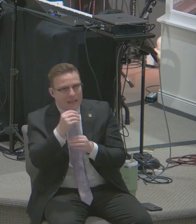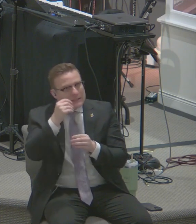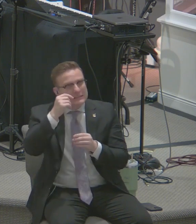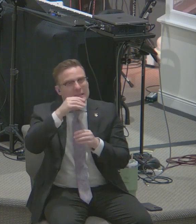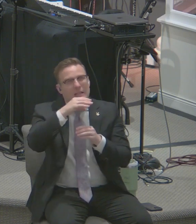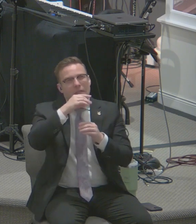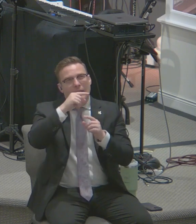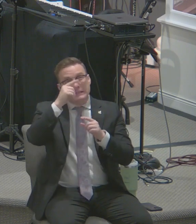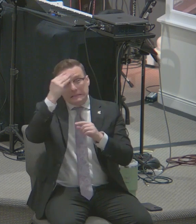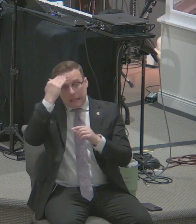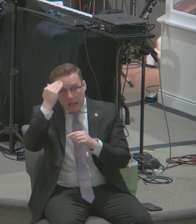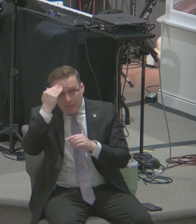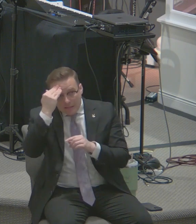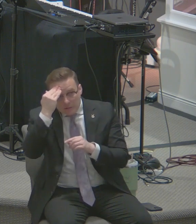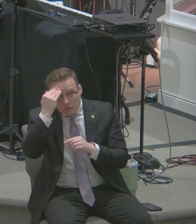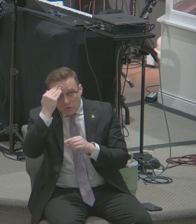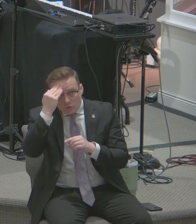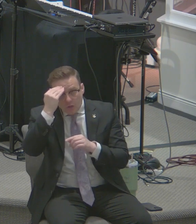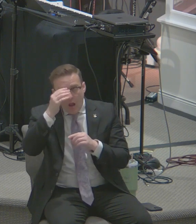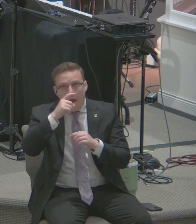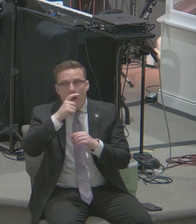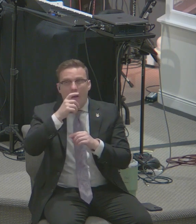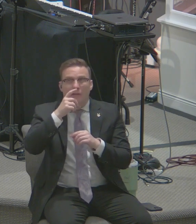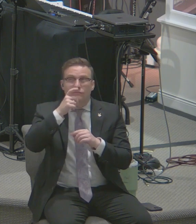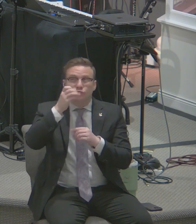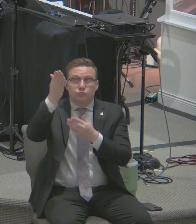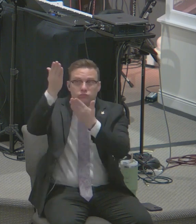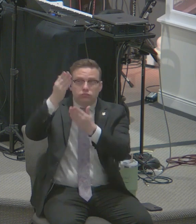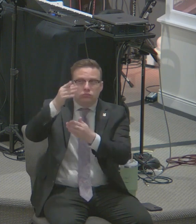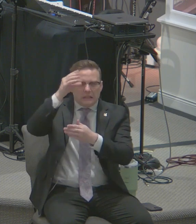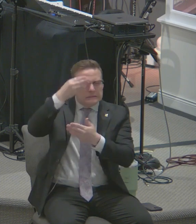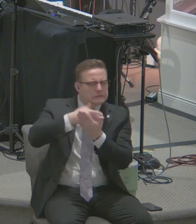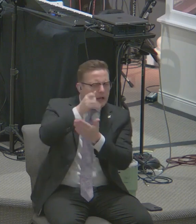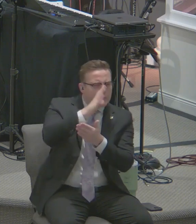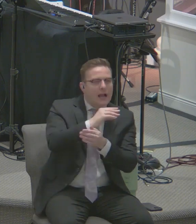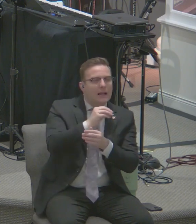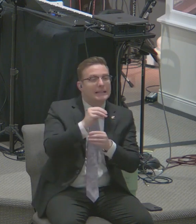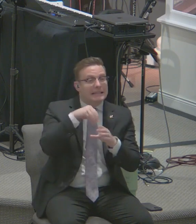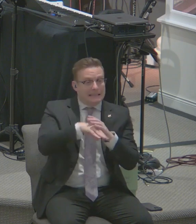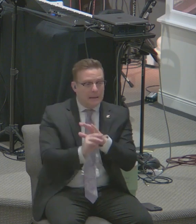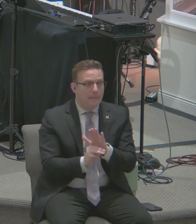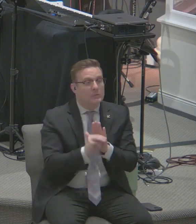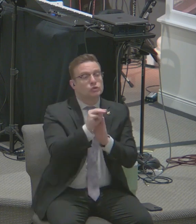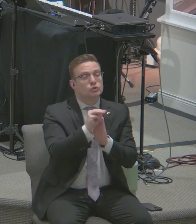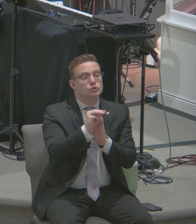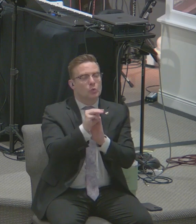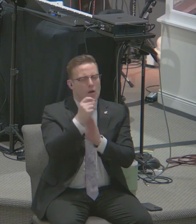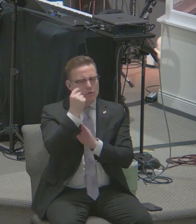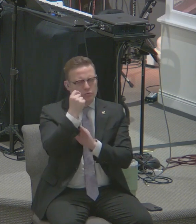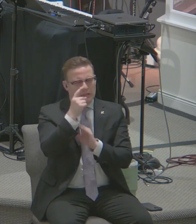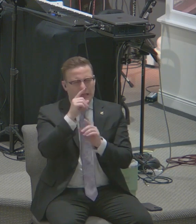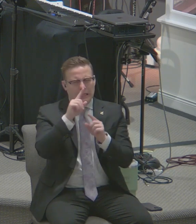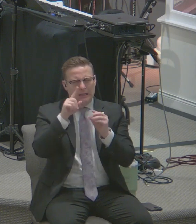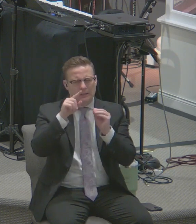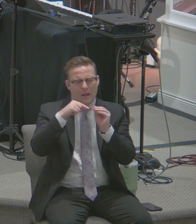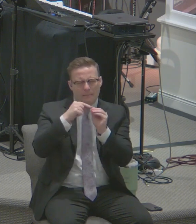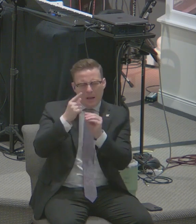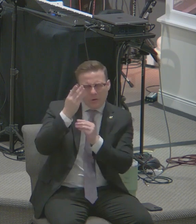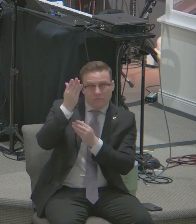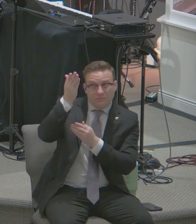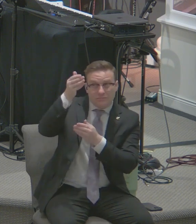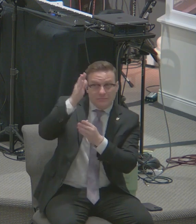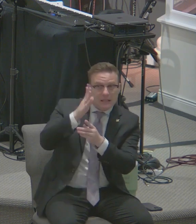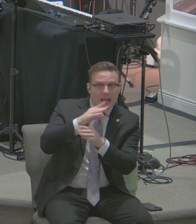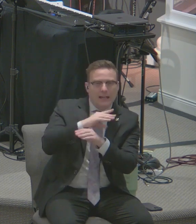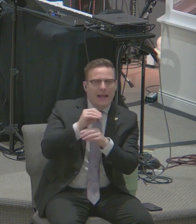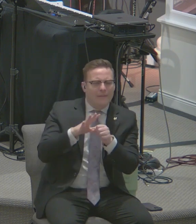the knowledge of the Son of God, to mature manhood, to the measure of the stature of the fullness